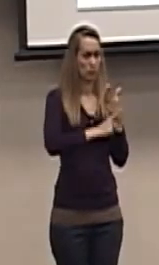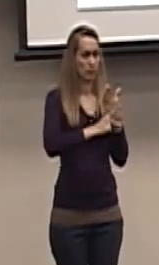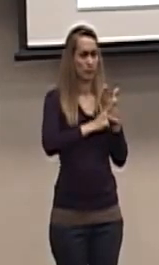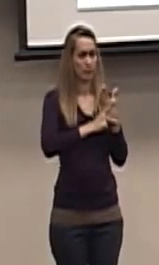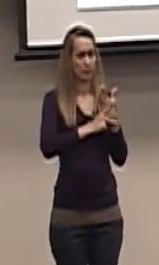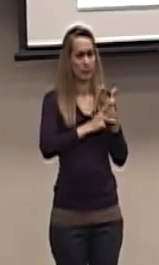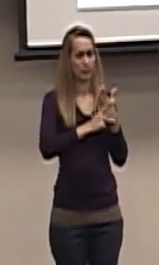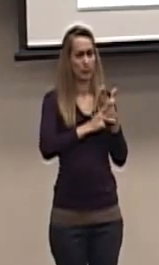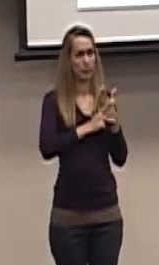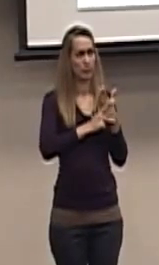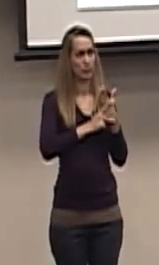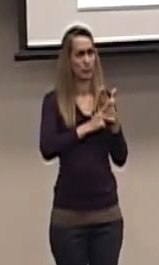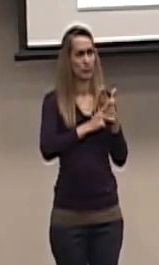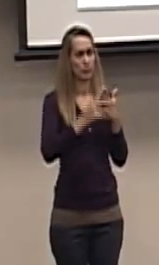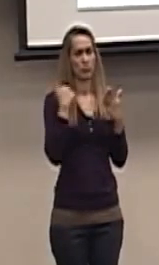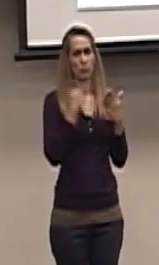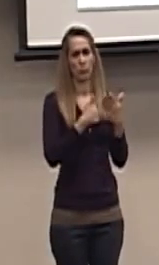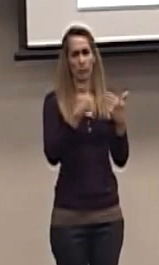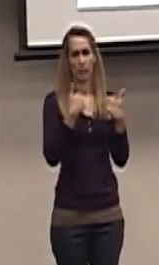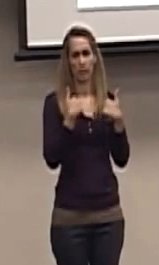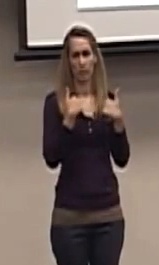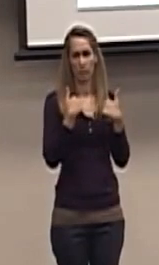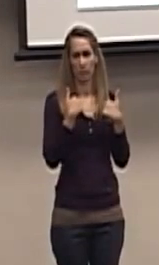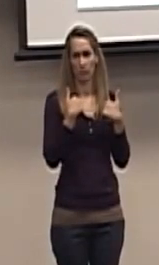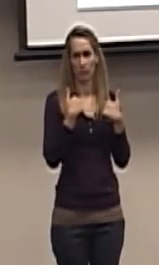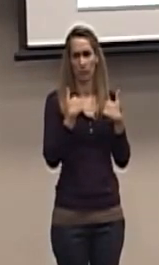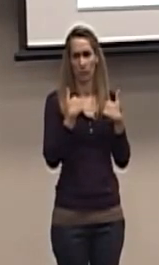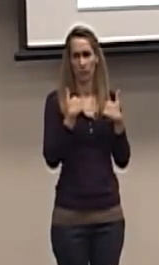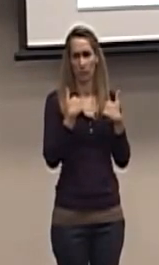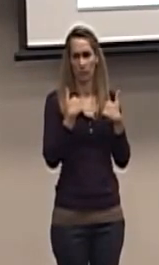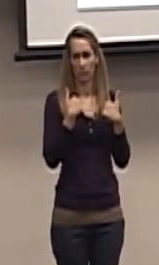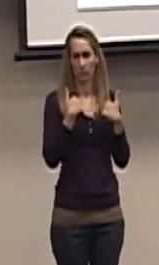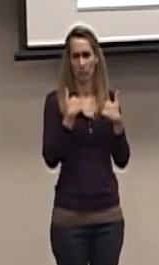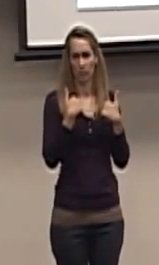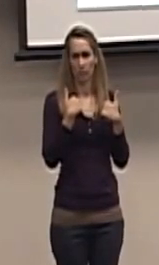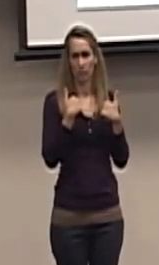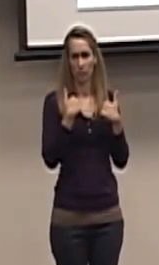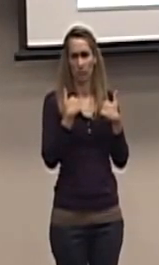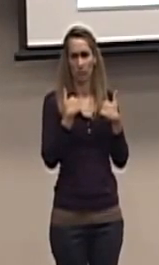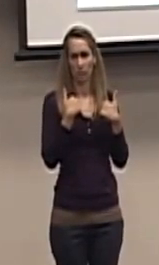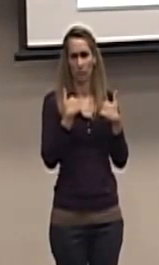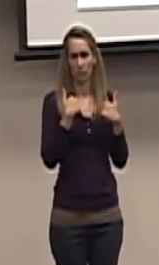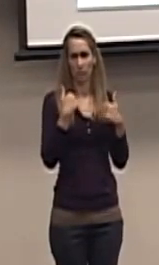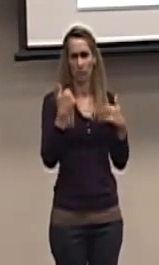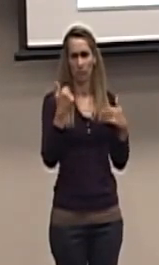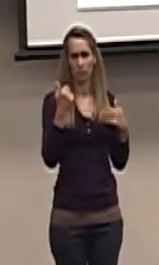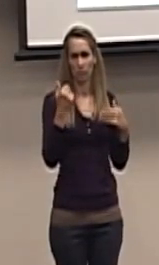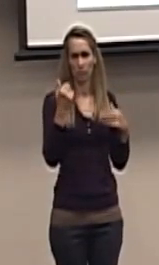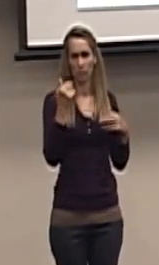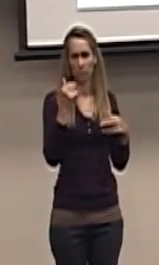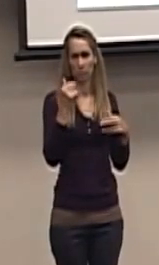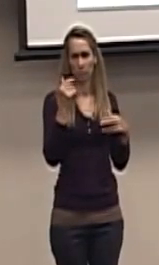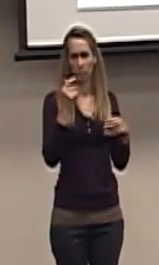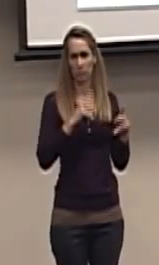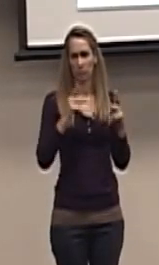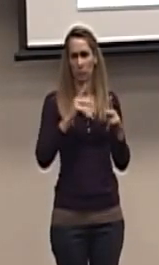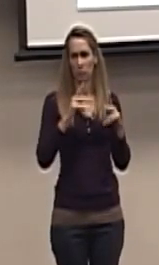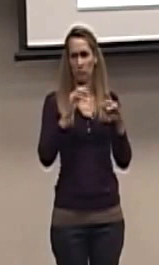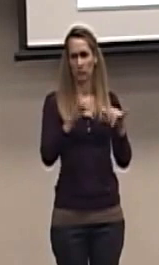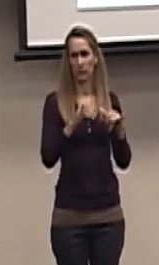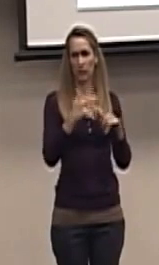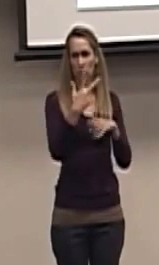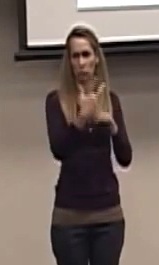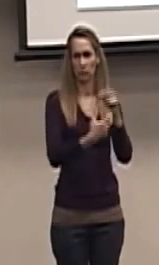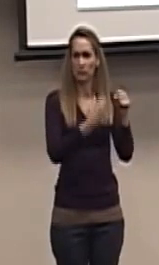ministry programs, we have those who stayed on campus, they are on residence for 3 years. We have those